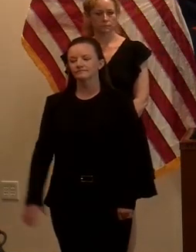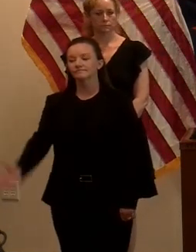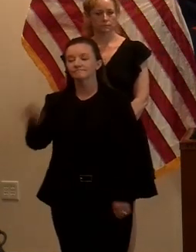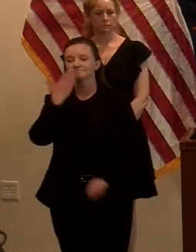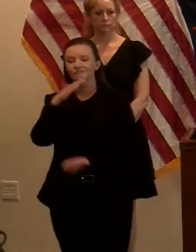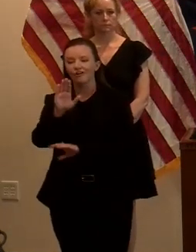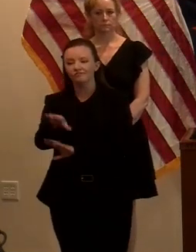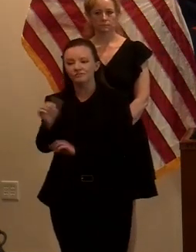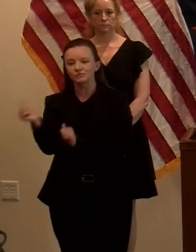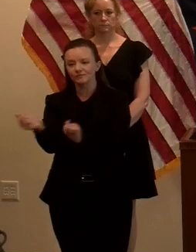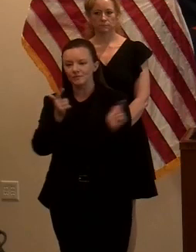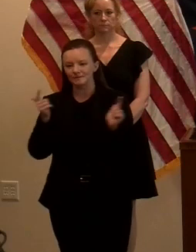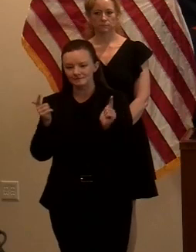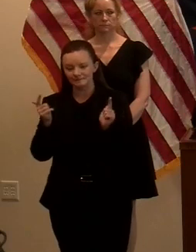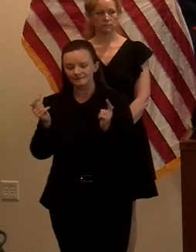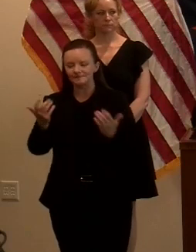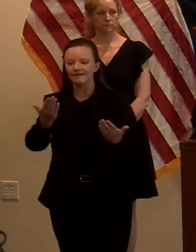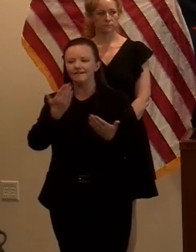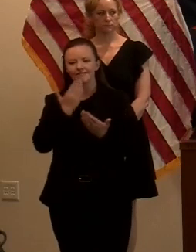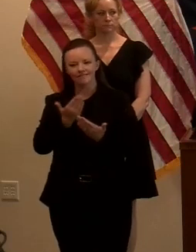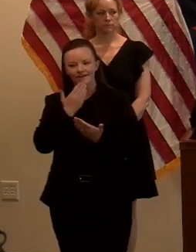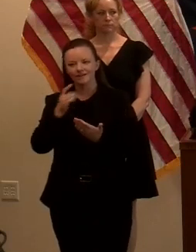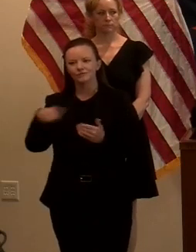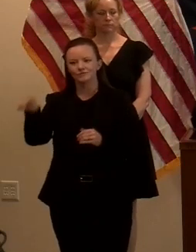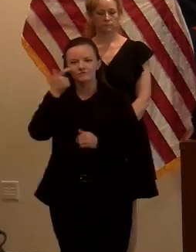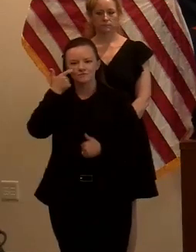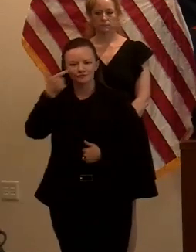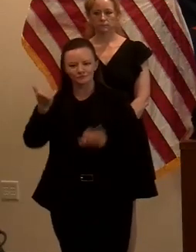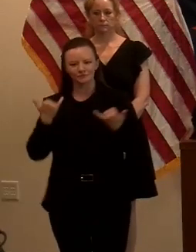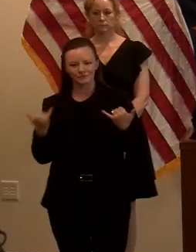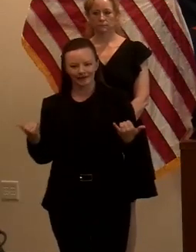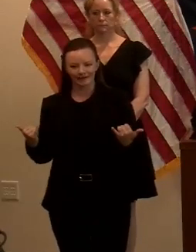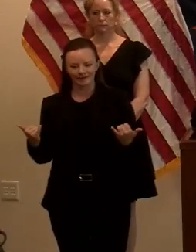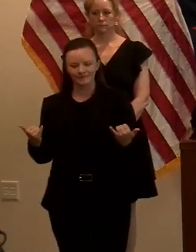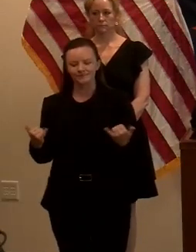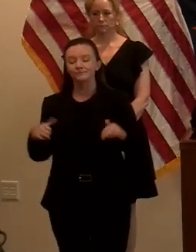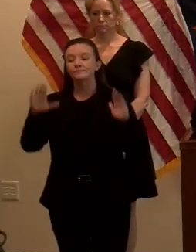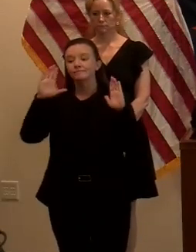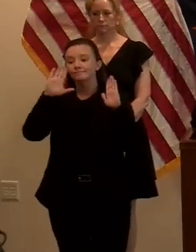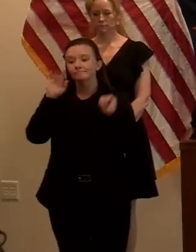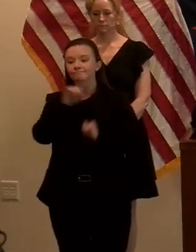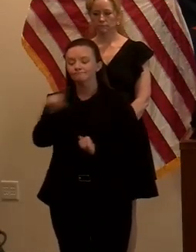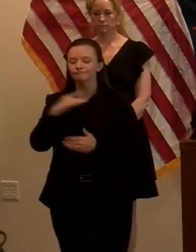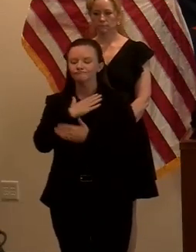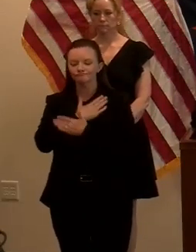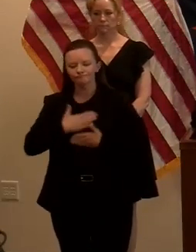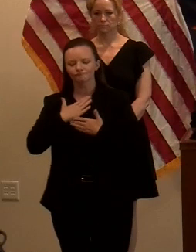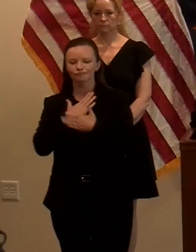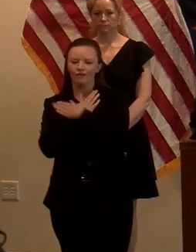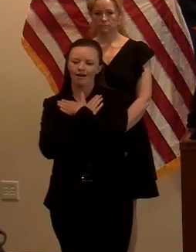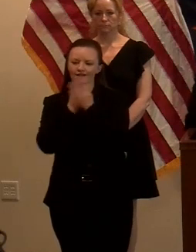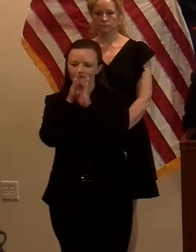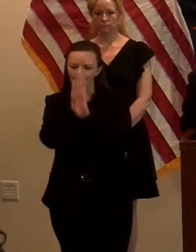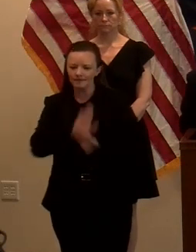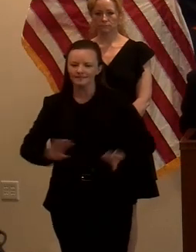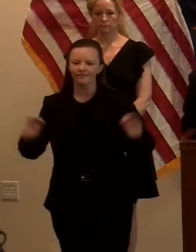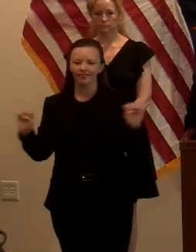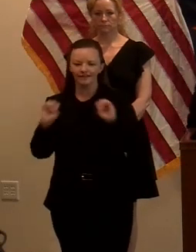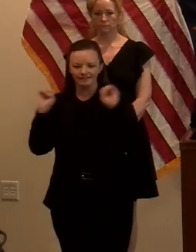Good afternoon, everyone. Thank you for joining us today. I hope everyone had a relaxing and peaceful Easter